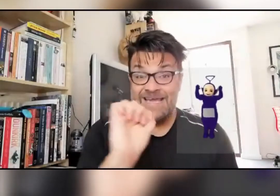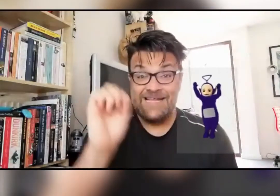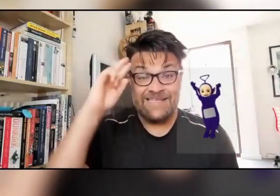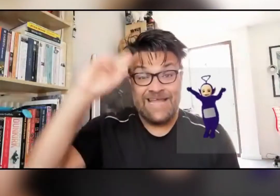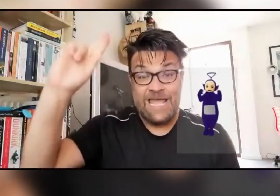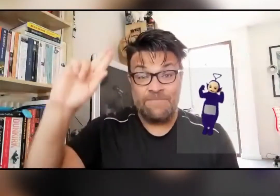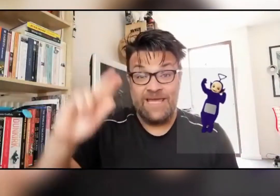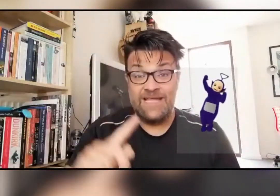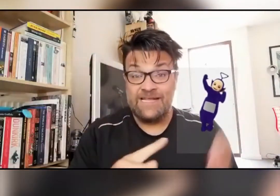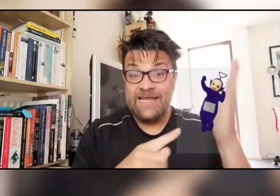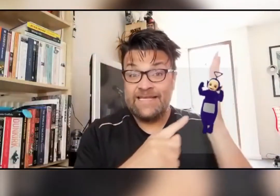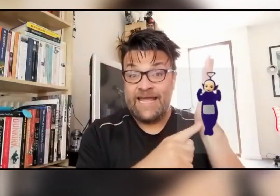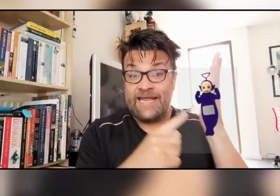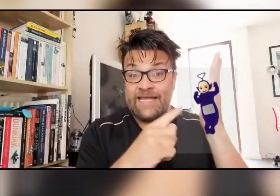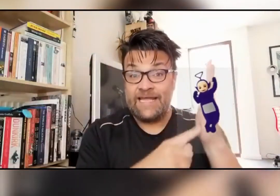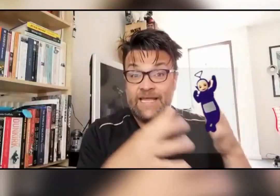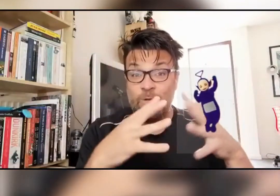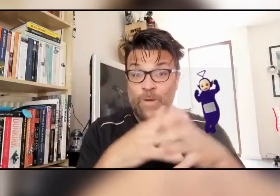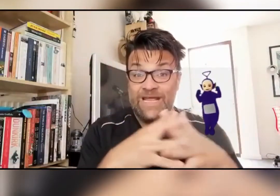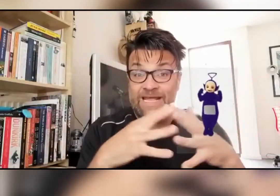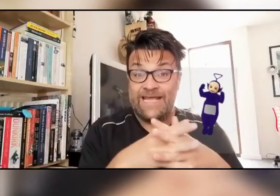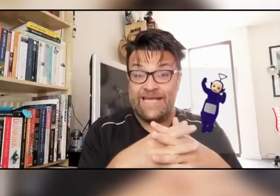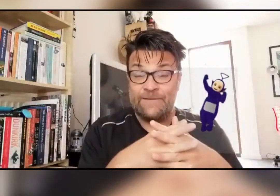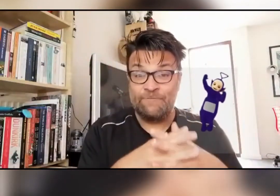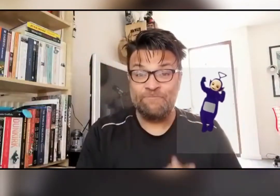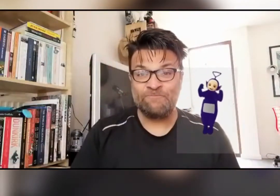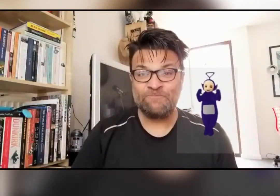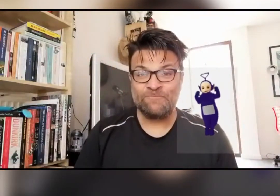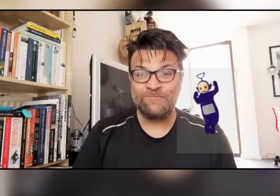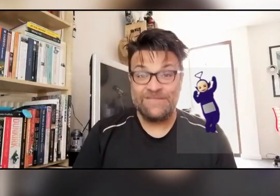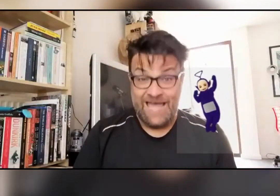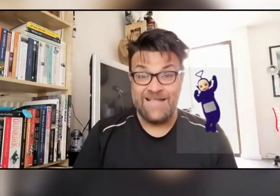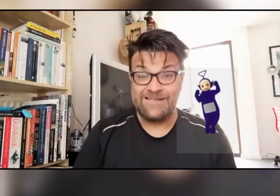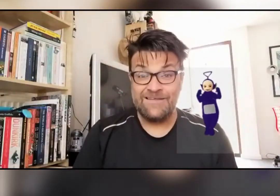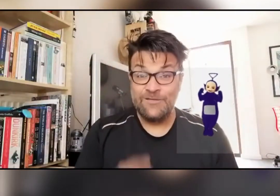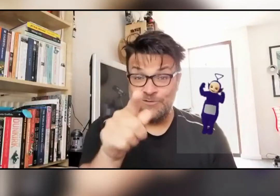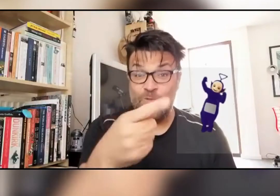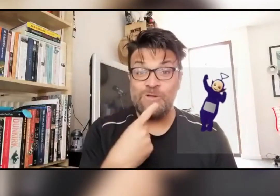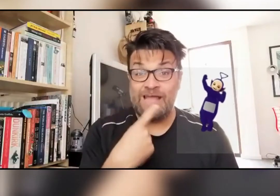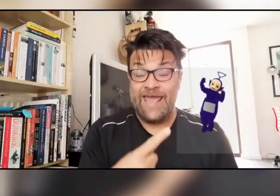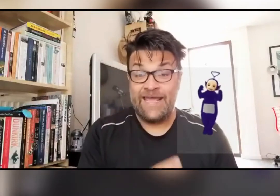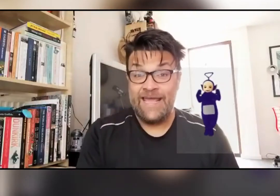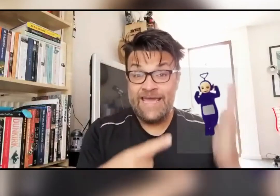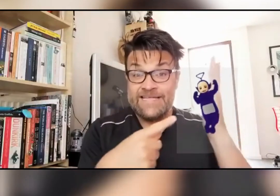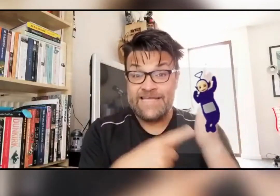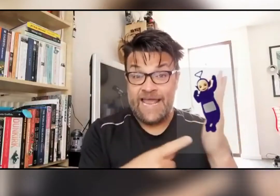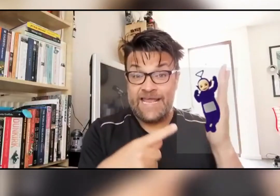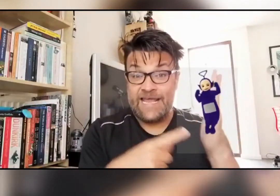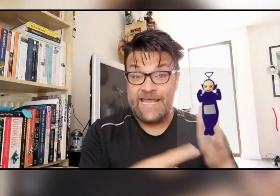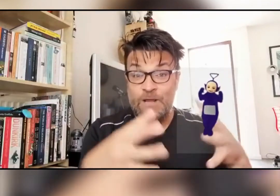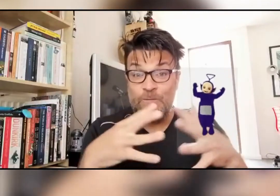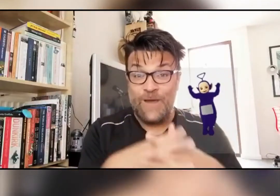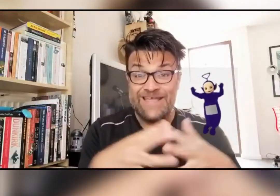His name is Tinky Winky. Yes, you say Tinky